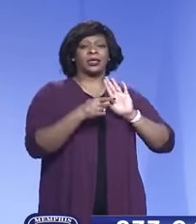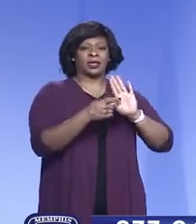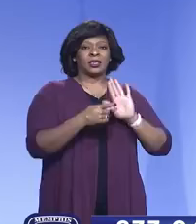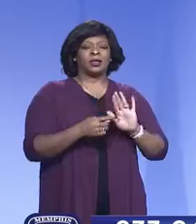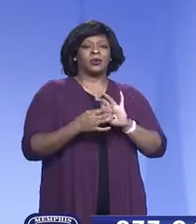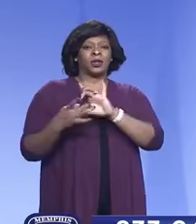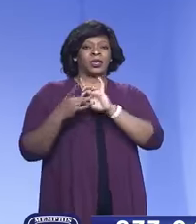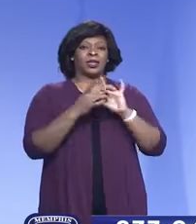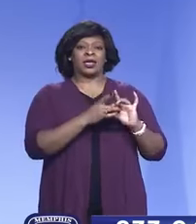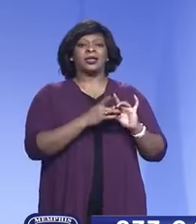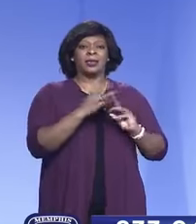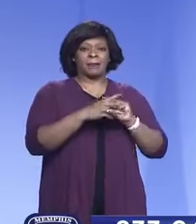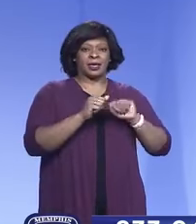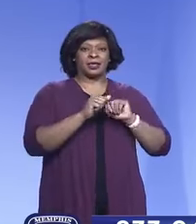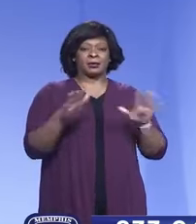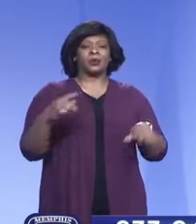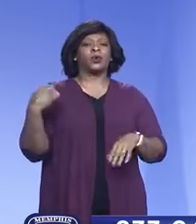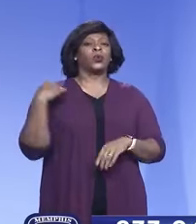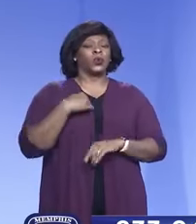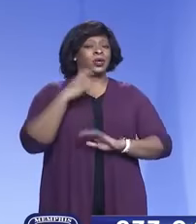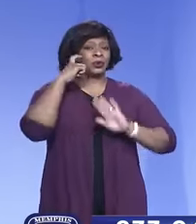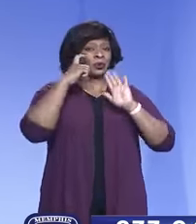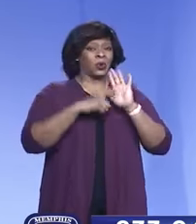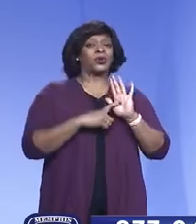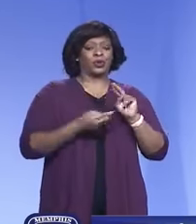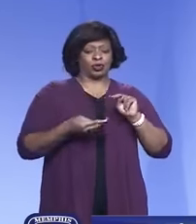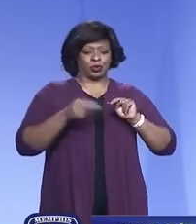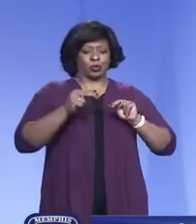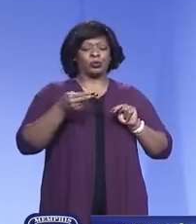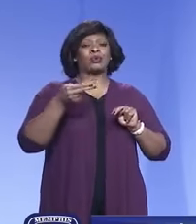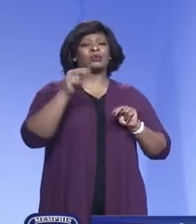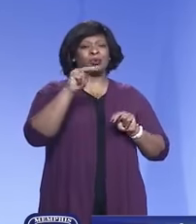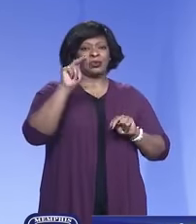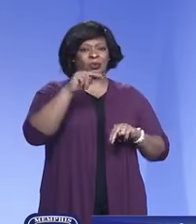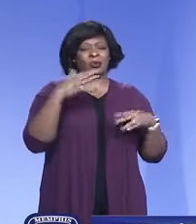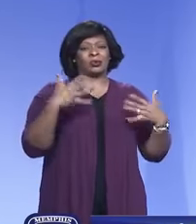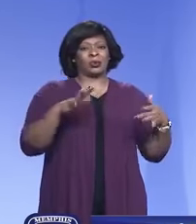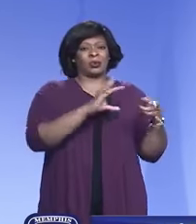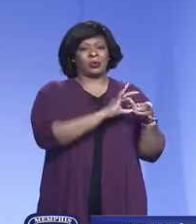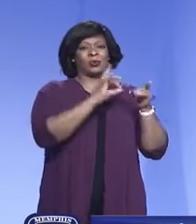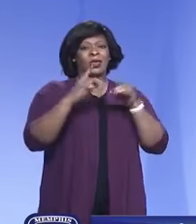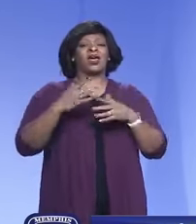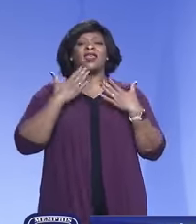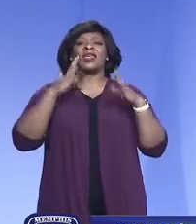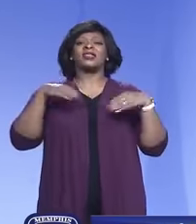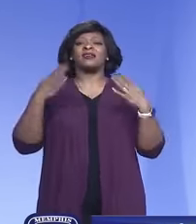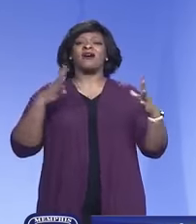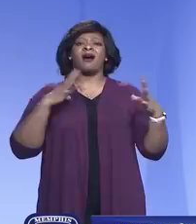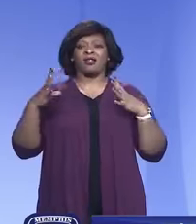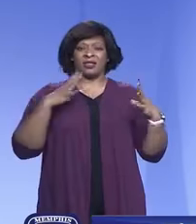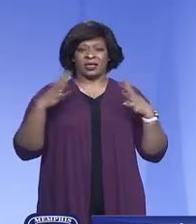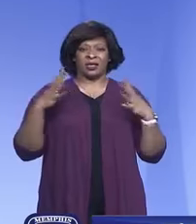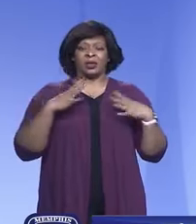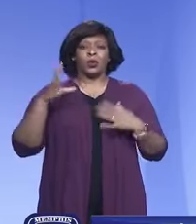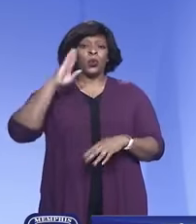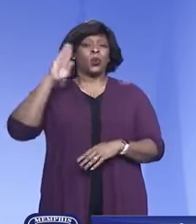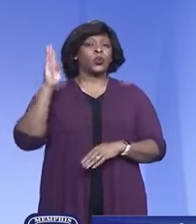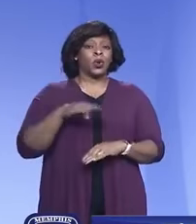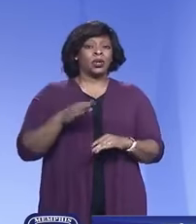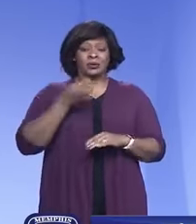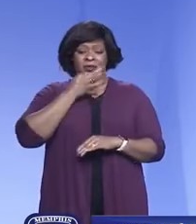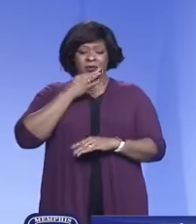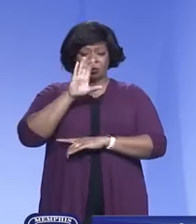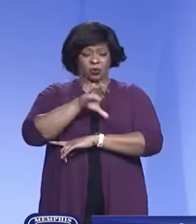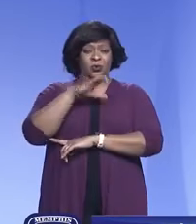to the pandemic. But we are seeing a surge that is related to the Thanksgiving holiday, and we know we're going into